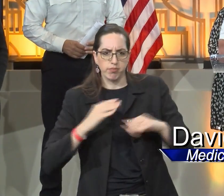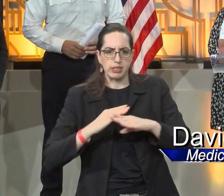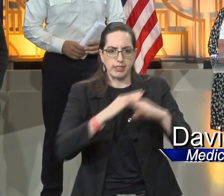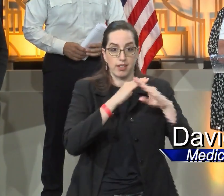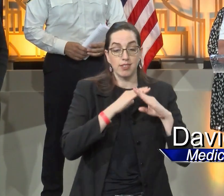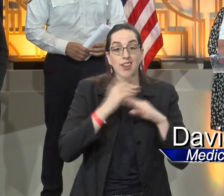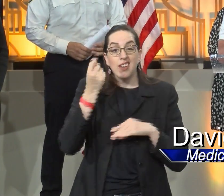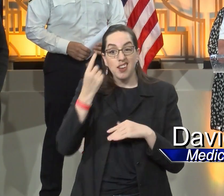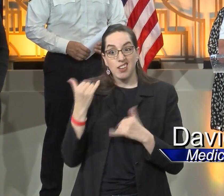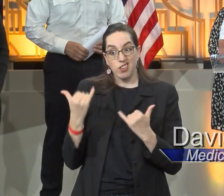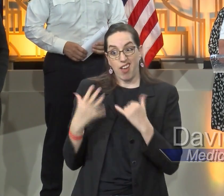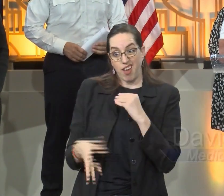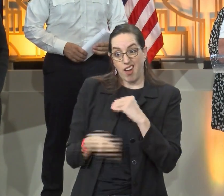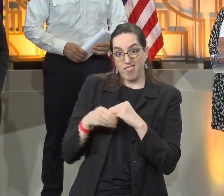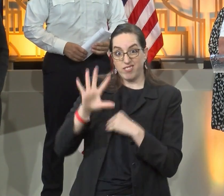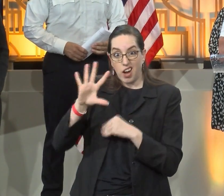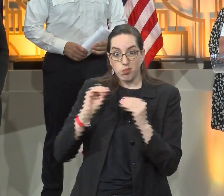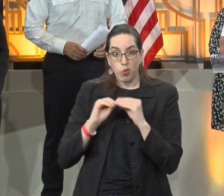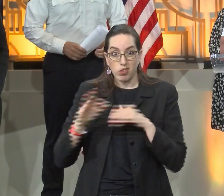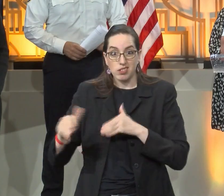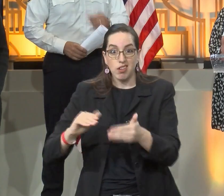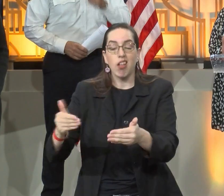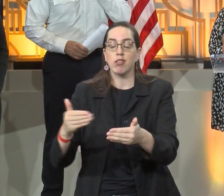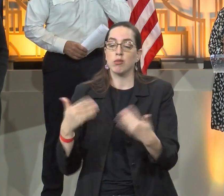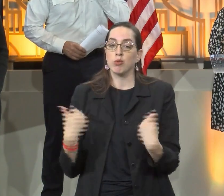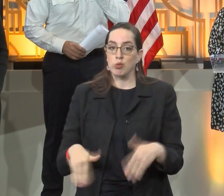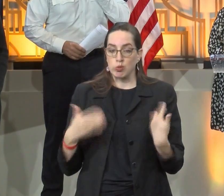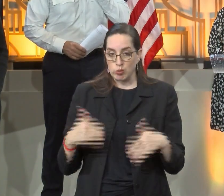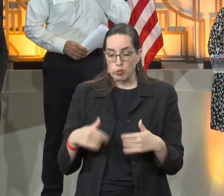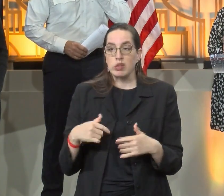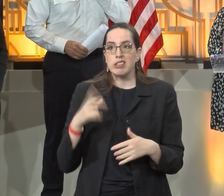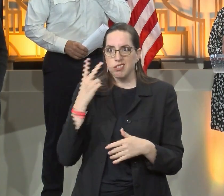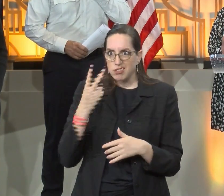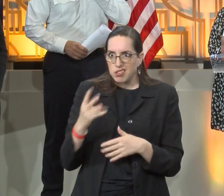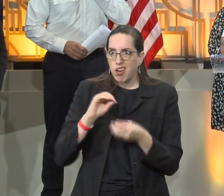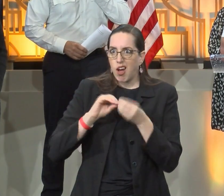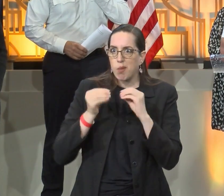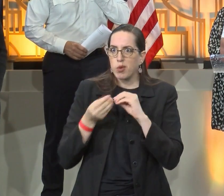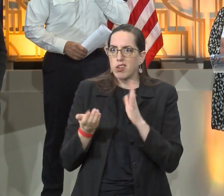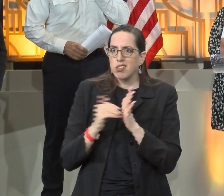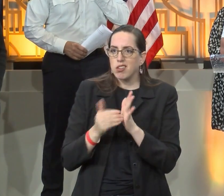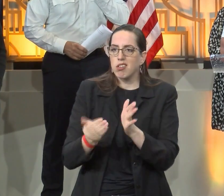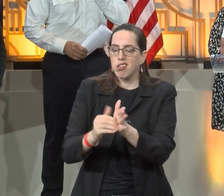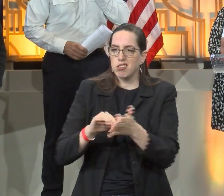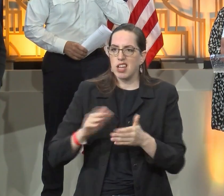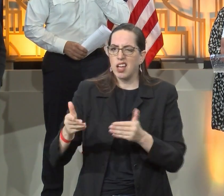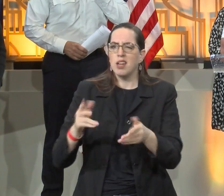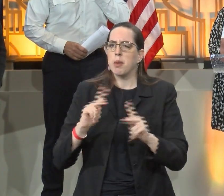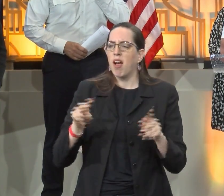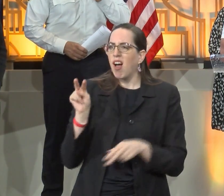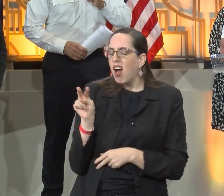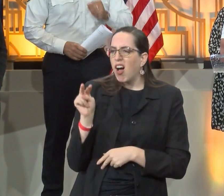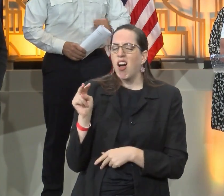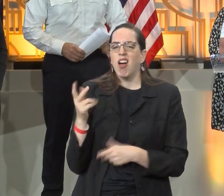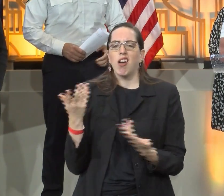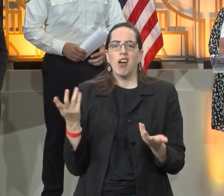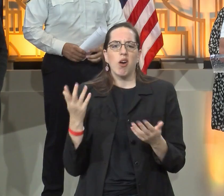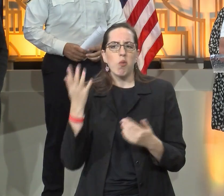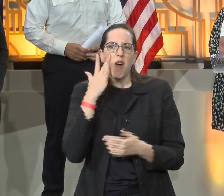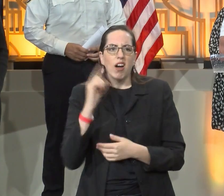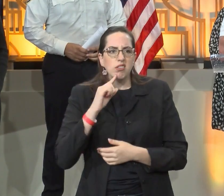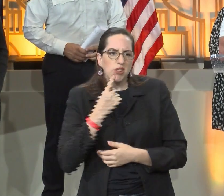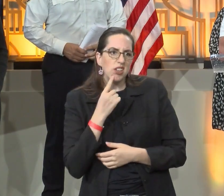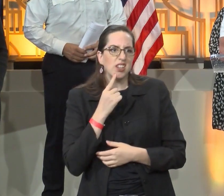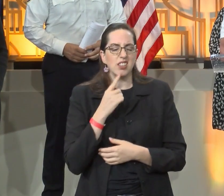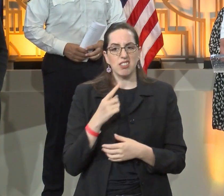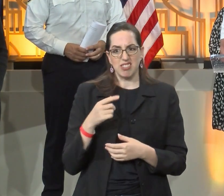5 deaths today, and we continue to hear about the deaths. And I'm also hearing people say that they don't understand why this is such a big deal, because